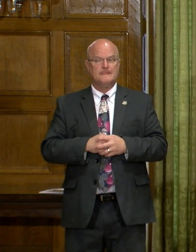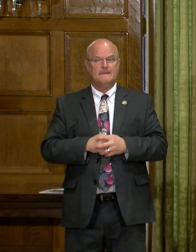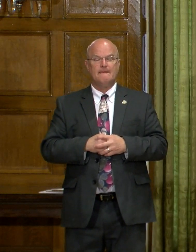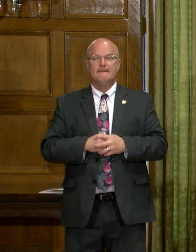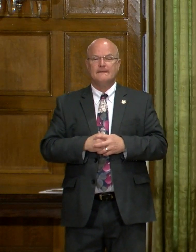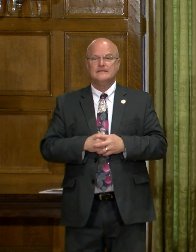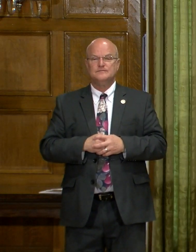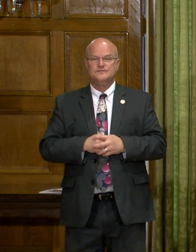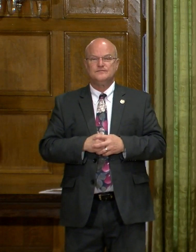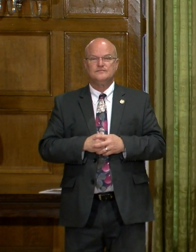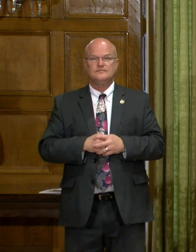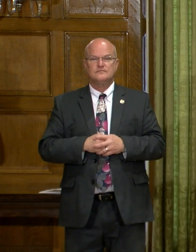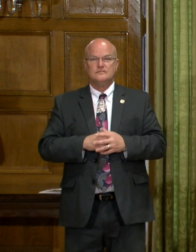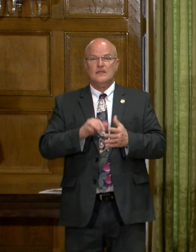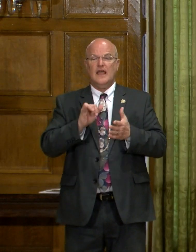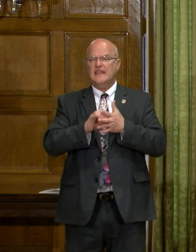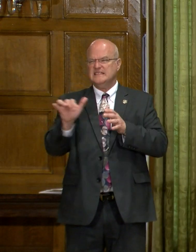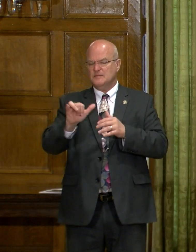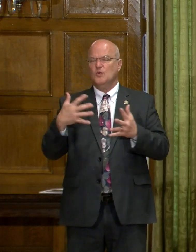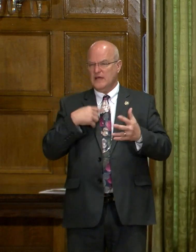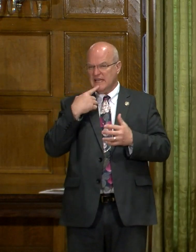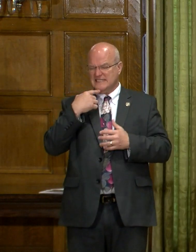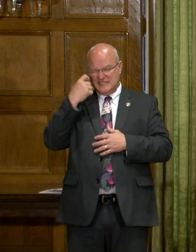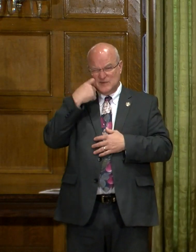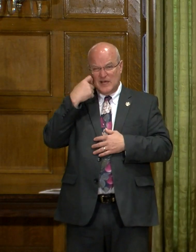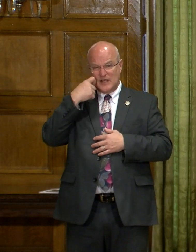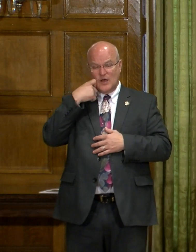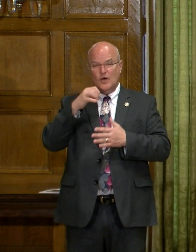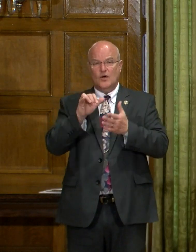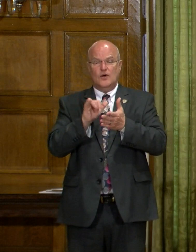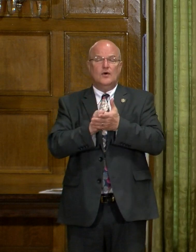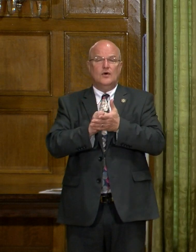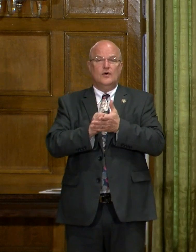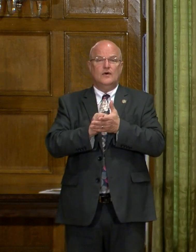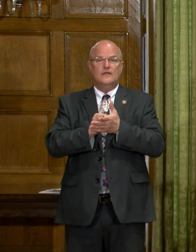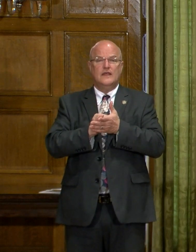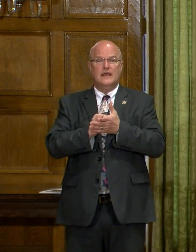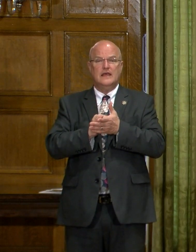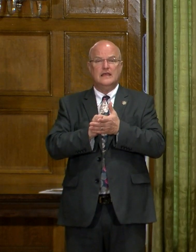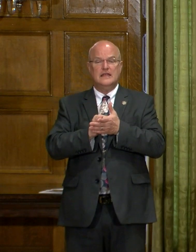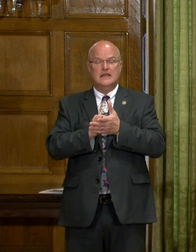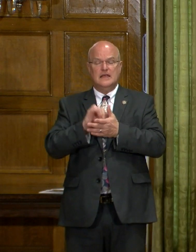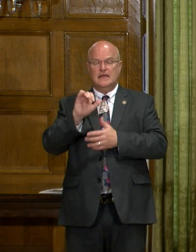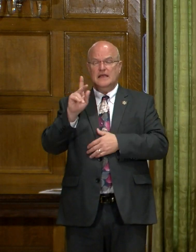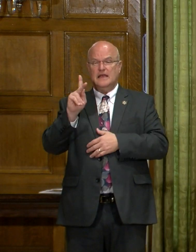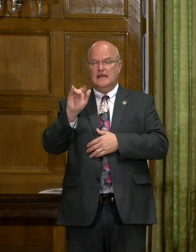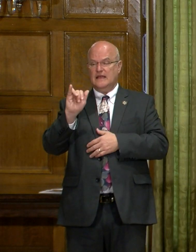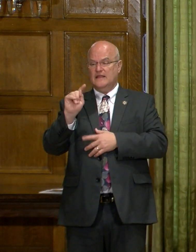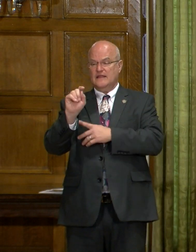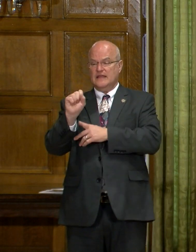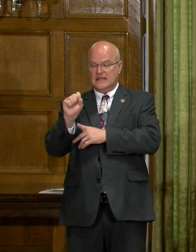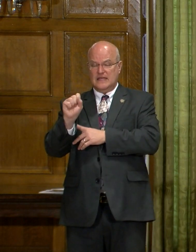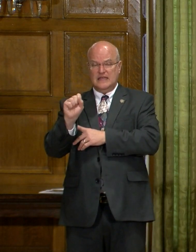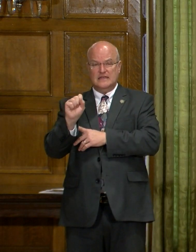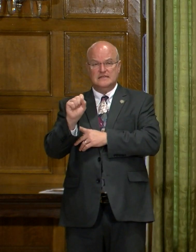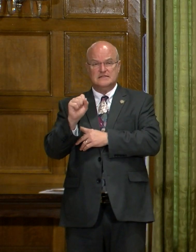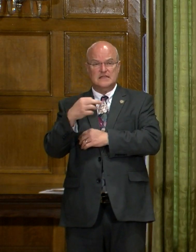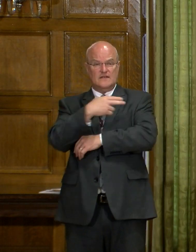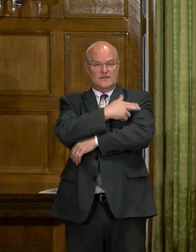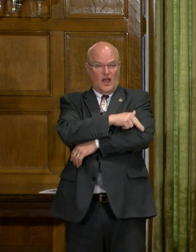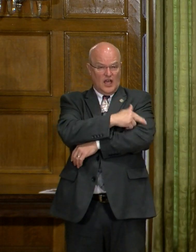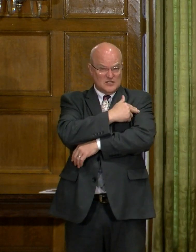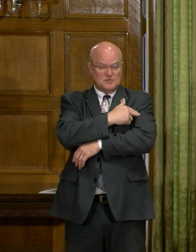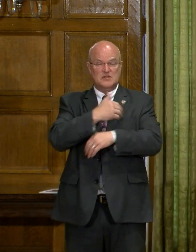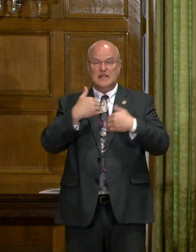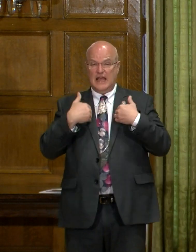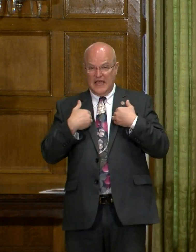that's similar to what I said a moment ago, that in the inventory of the